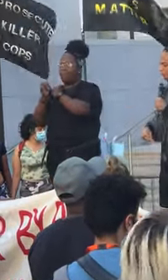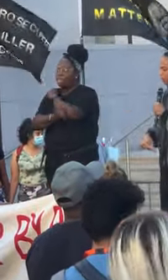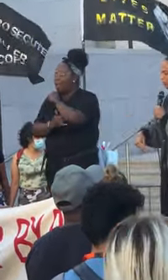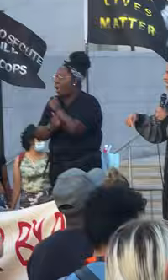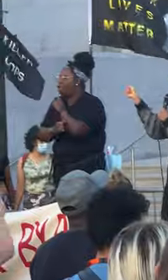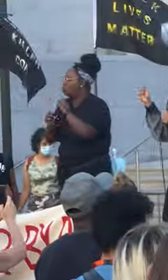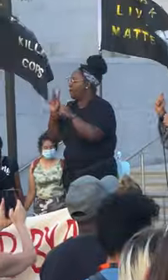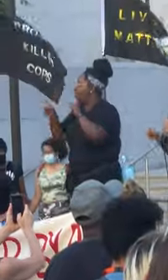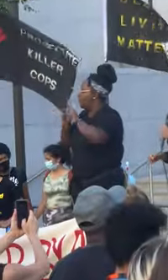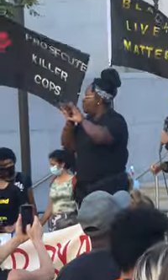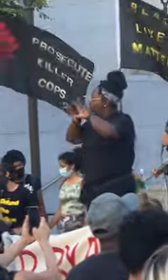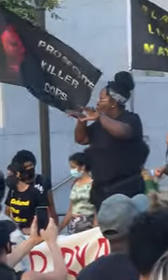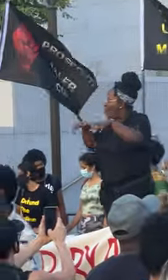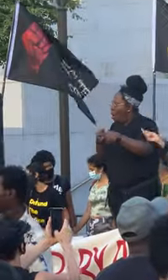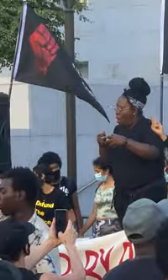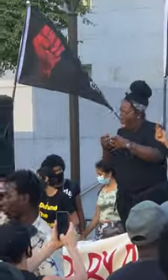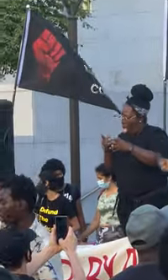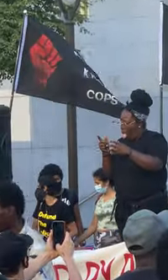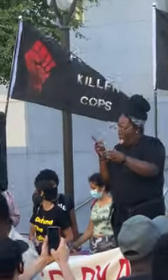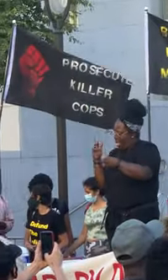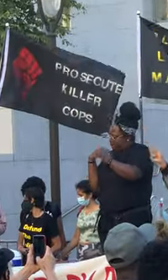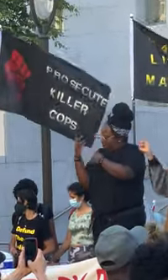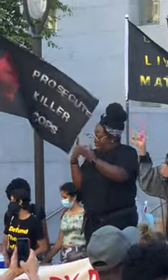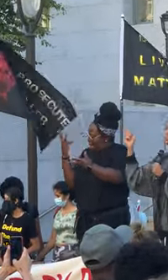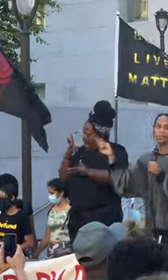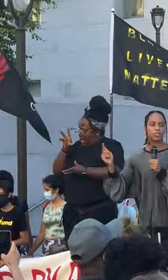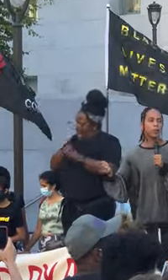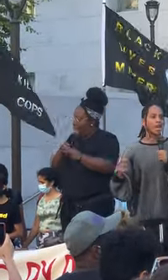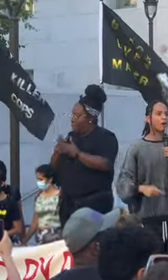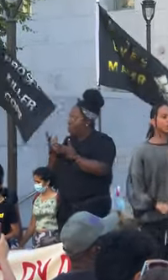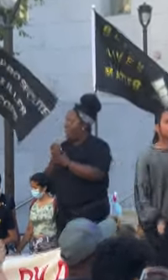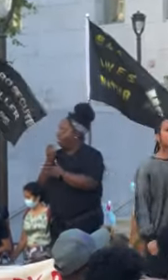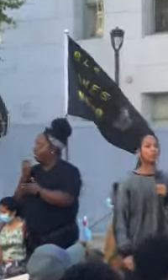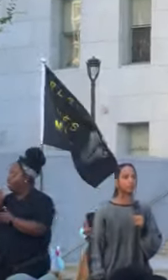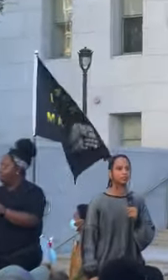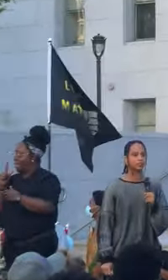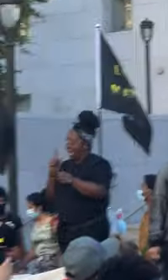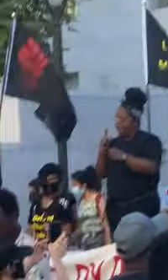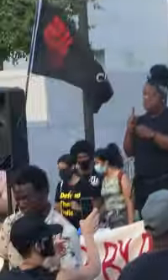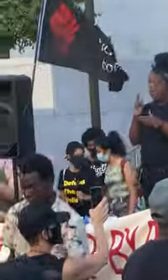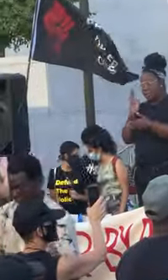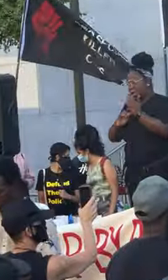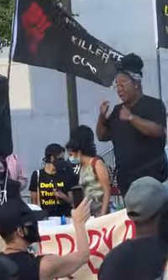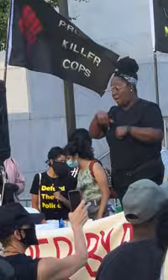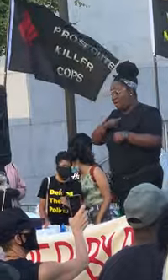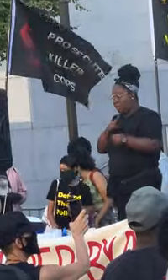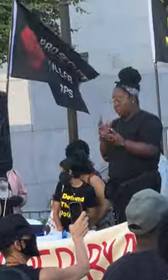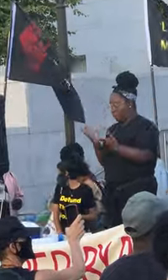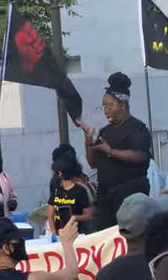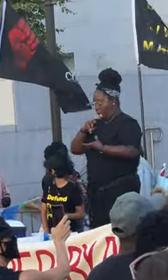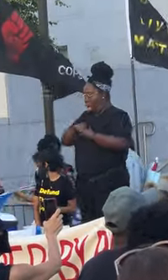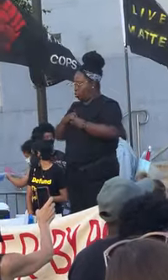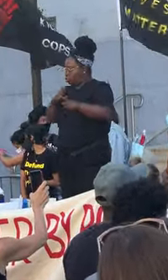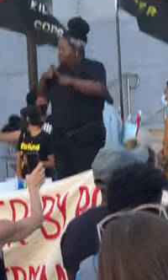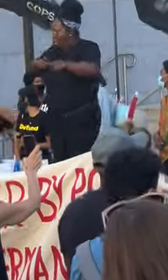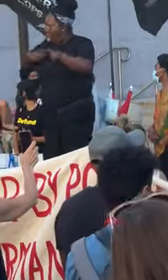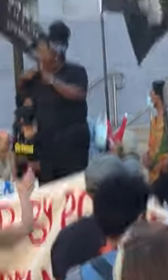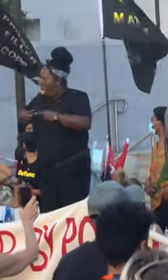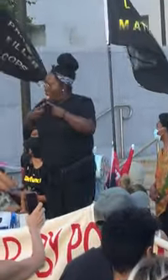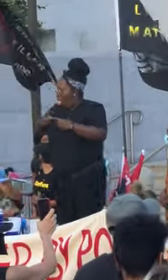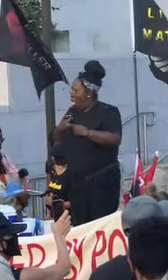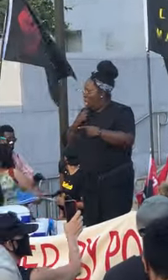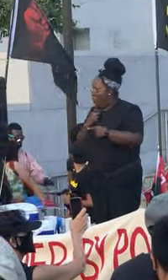this world inherited wealth. And there are those of us who inherited struggle. Yes. And we've been carrying that